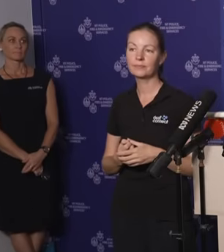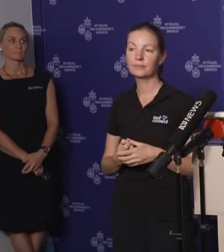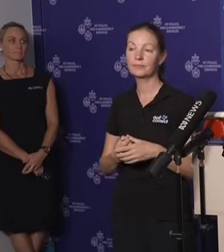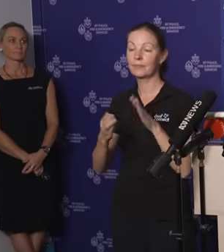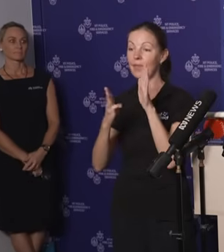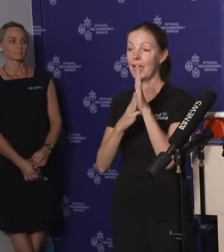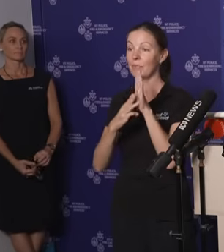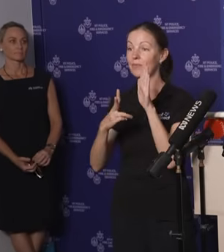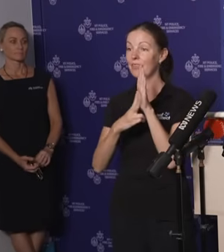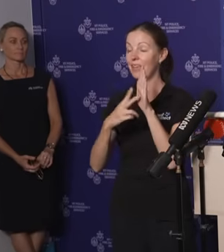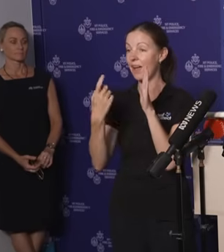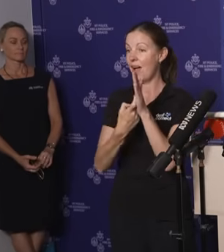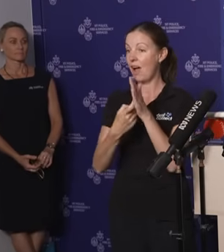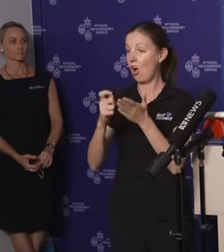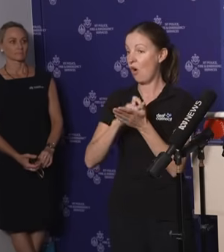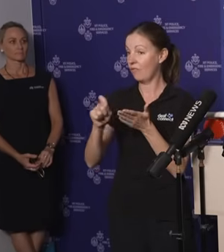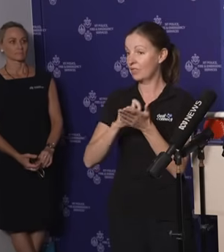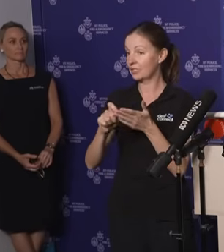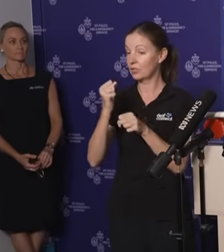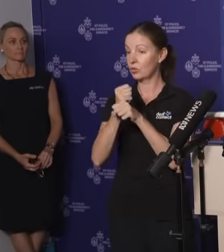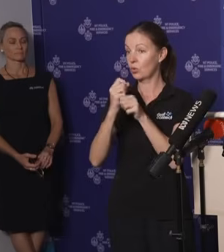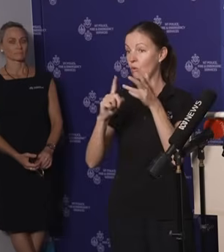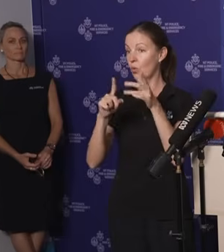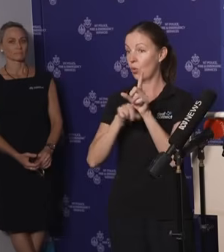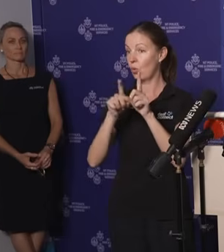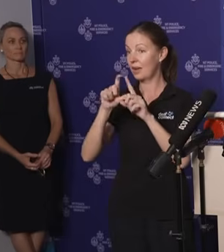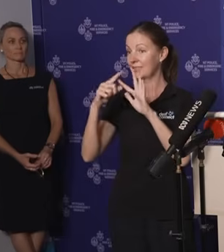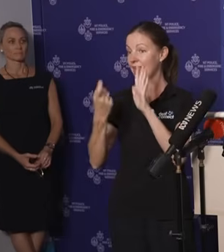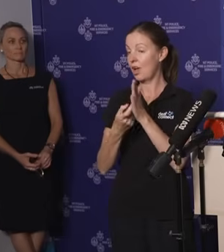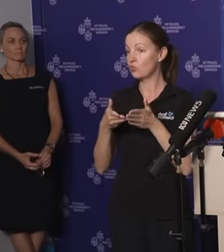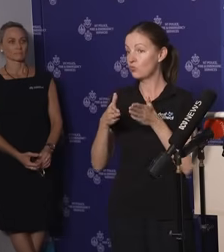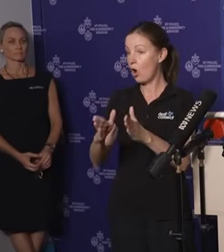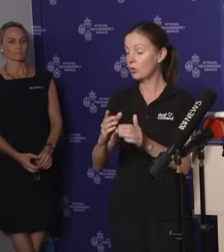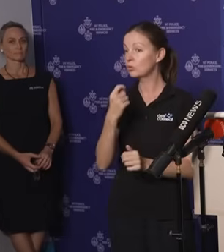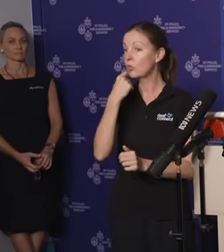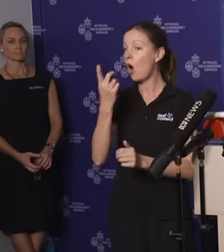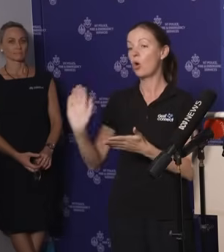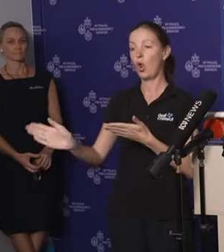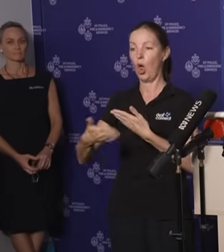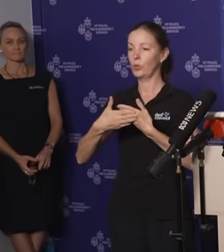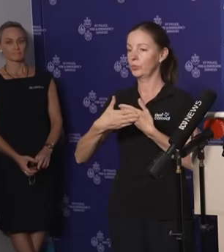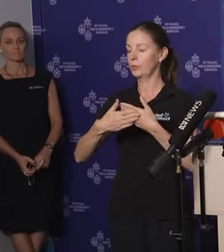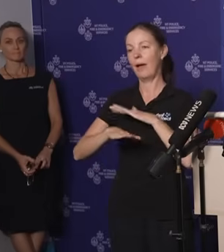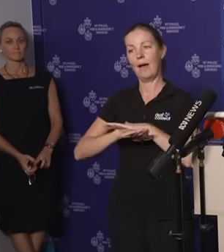MVR office at Goyder Road will be closed tomorrow. Do not go there.